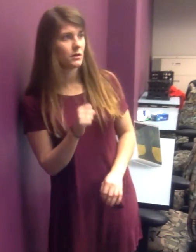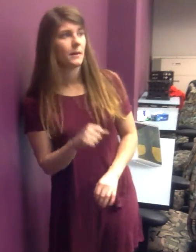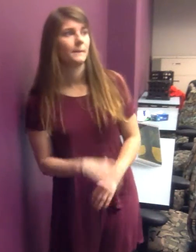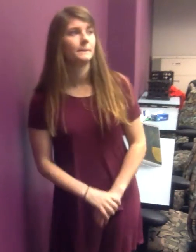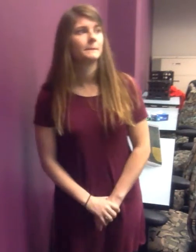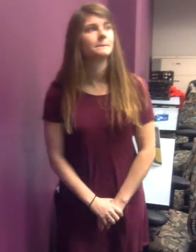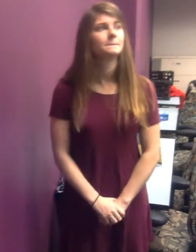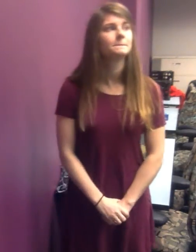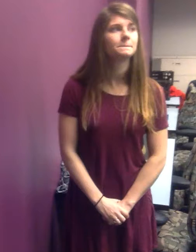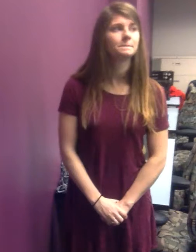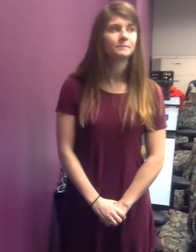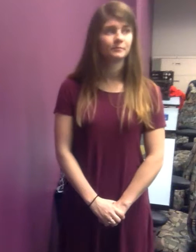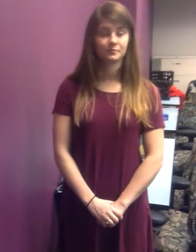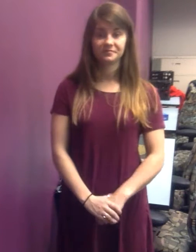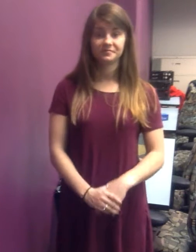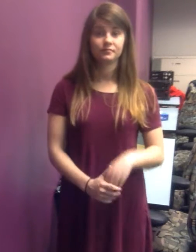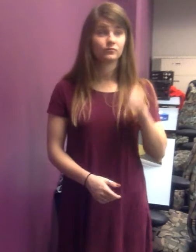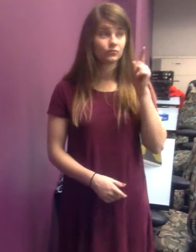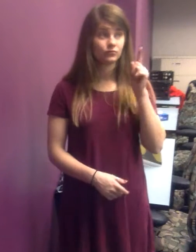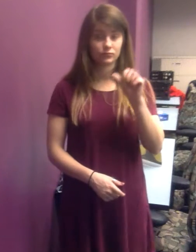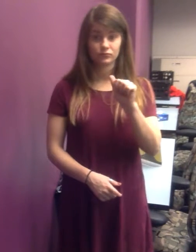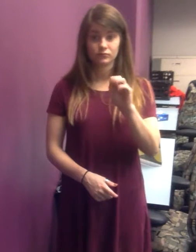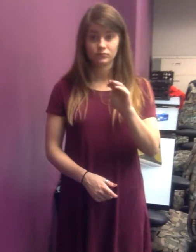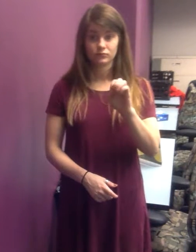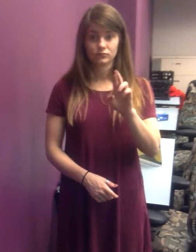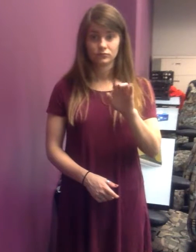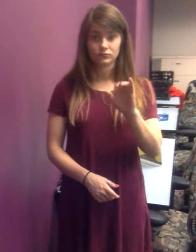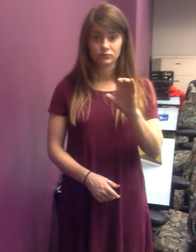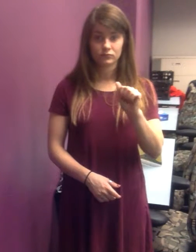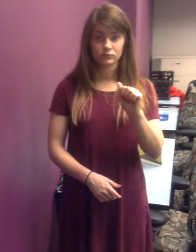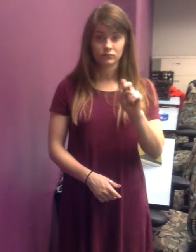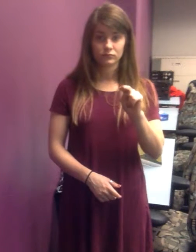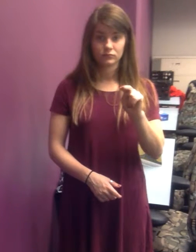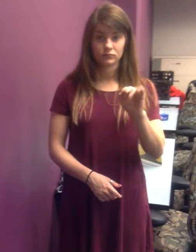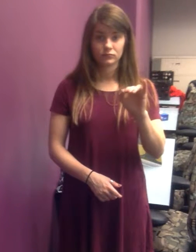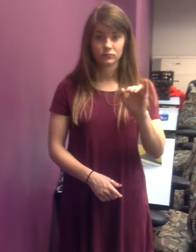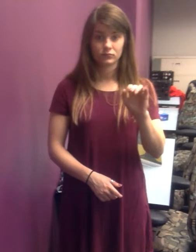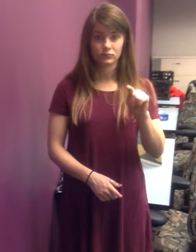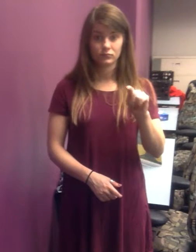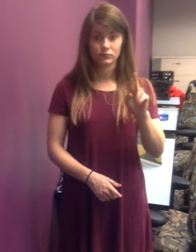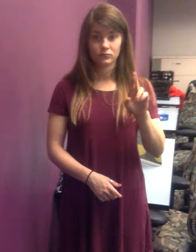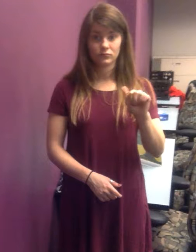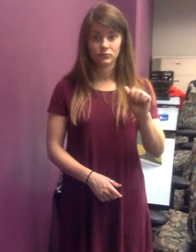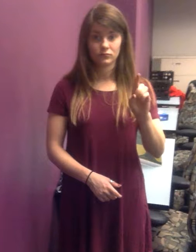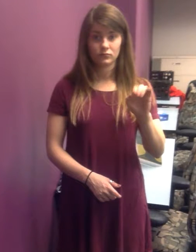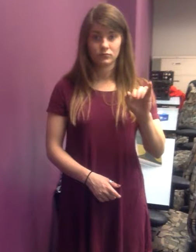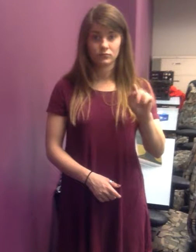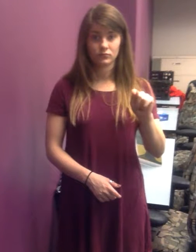group requesting Catherine Hayhoe's emails is the American Tradition Institute. The argument behind the climate